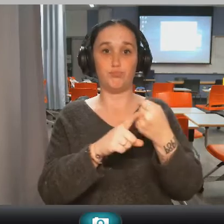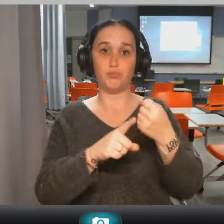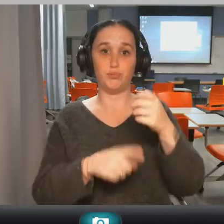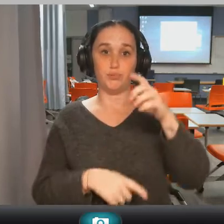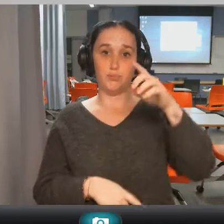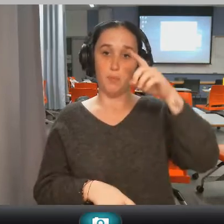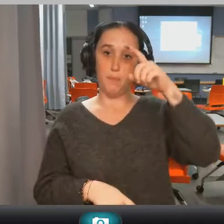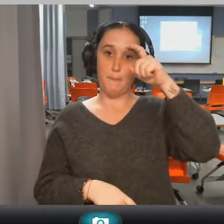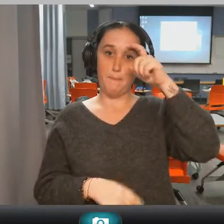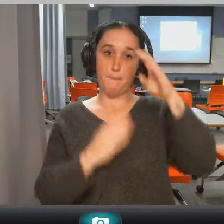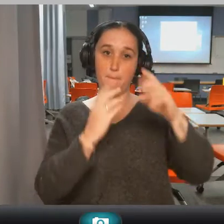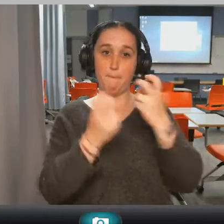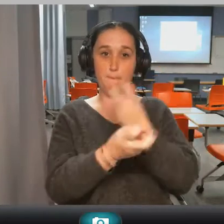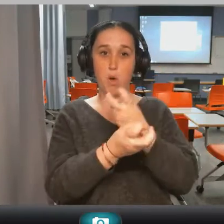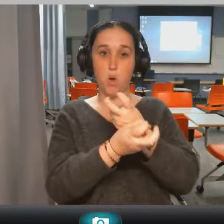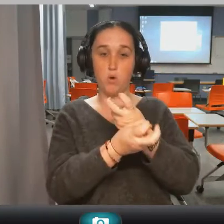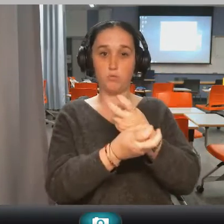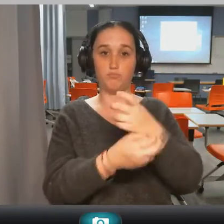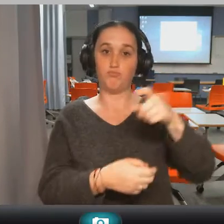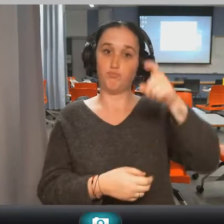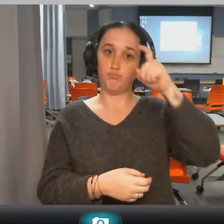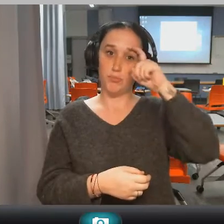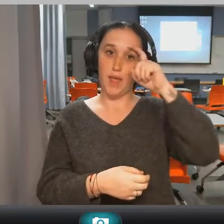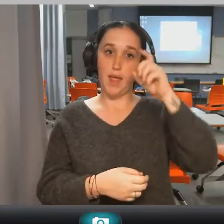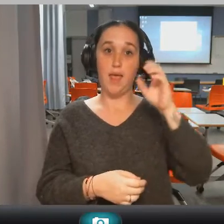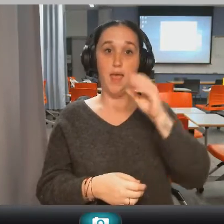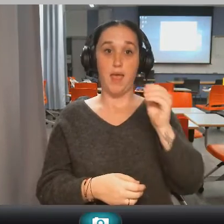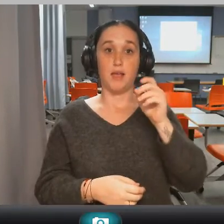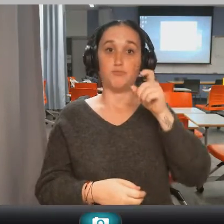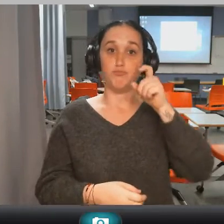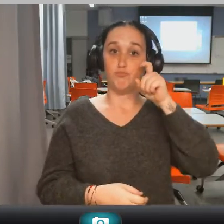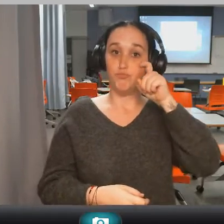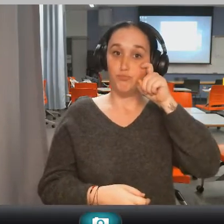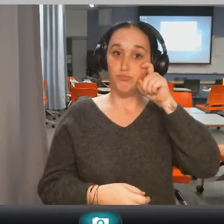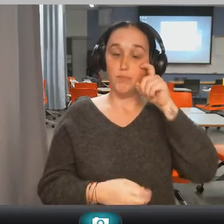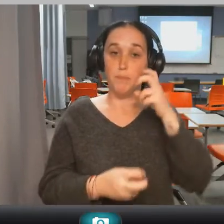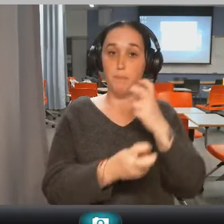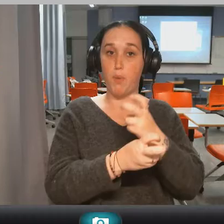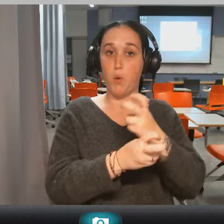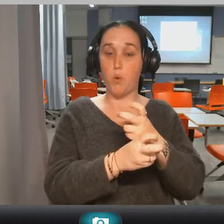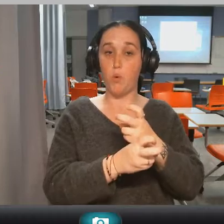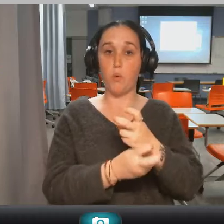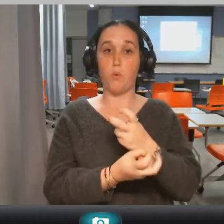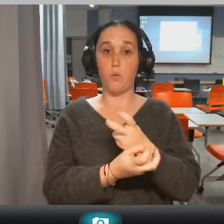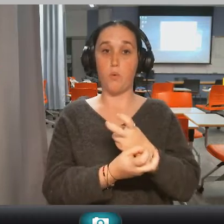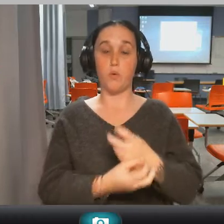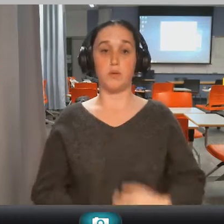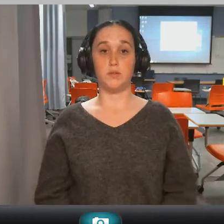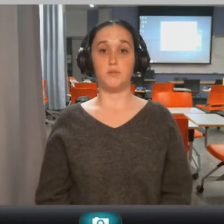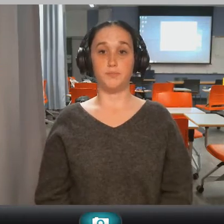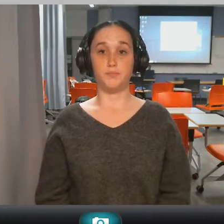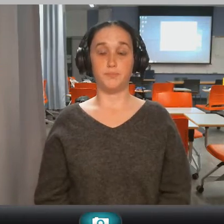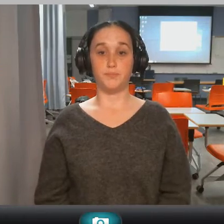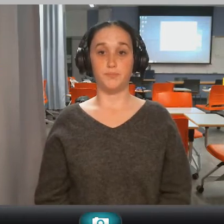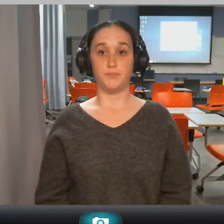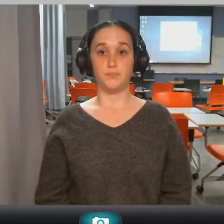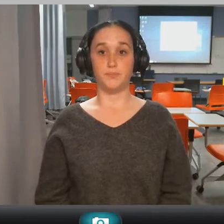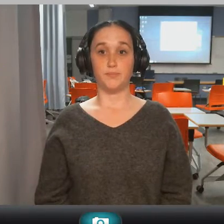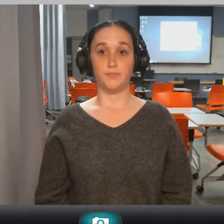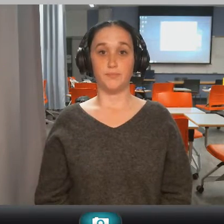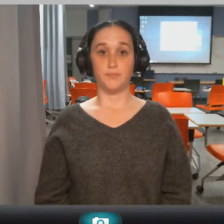hits the eye, because the eye is deeply set into this little cavity area here. And that is